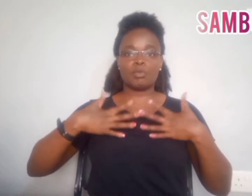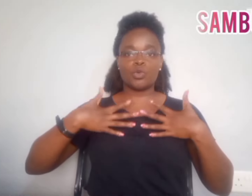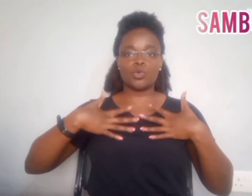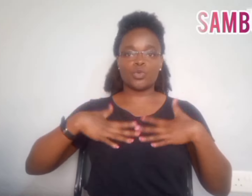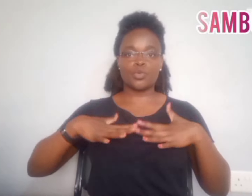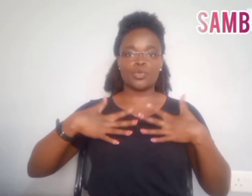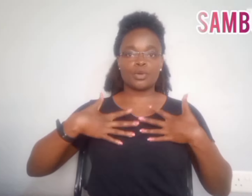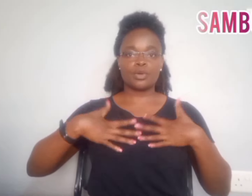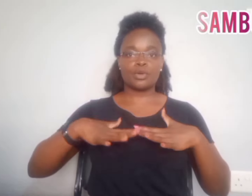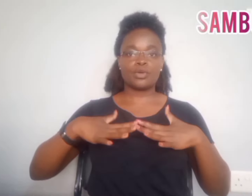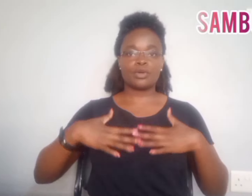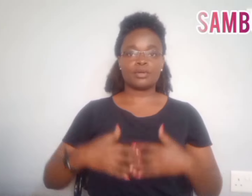Samburu.